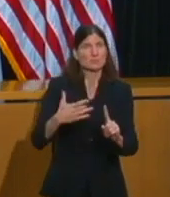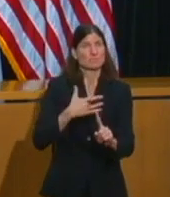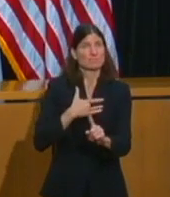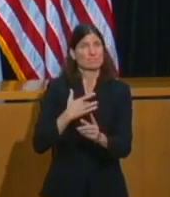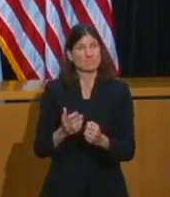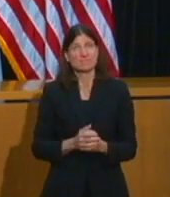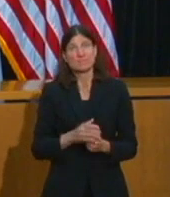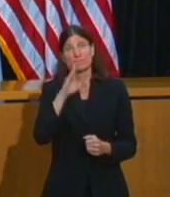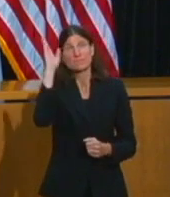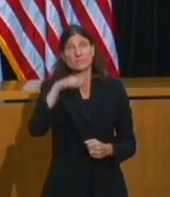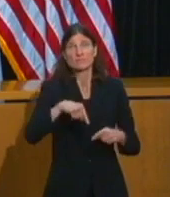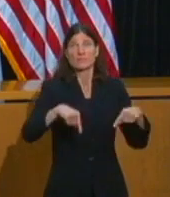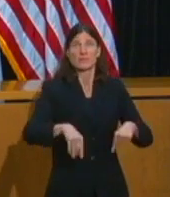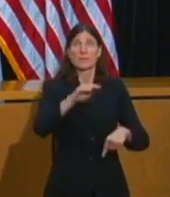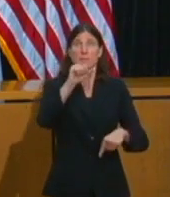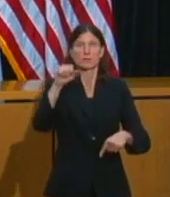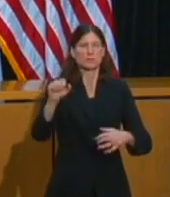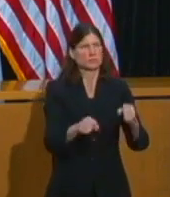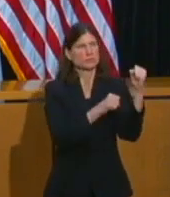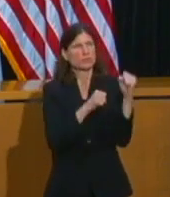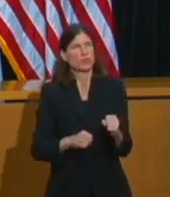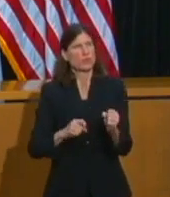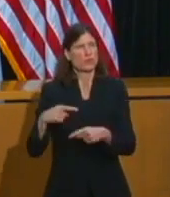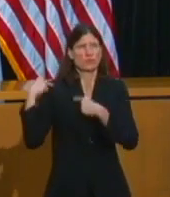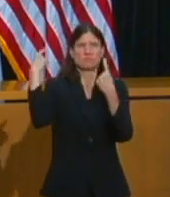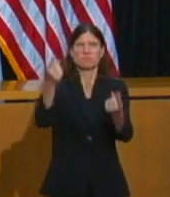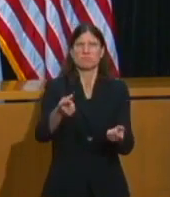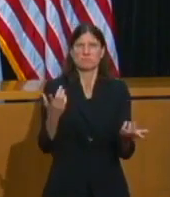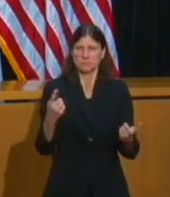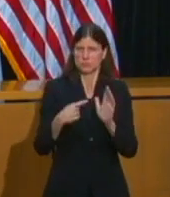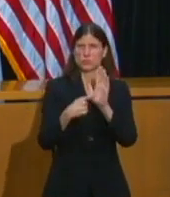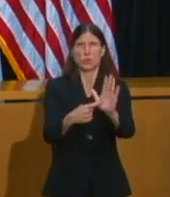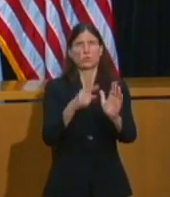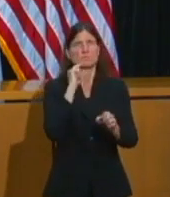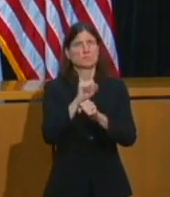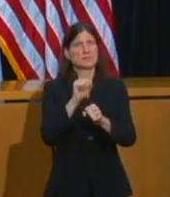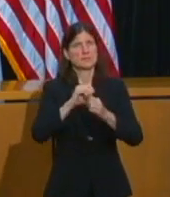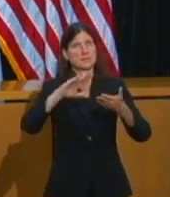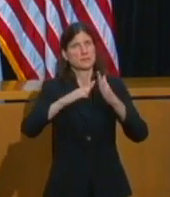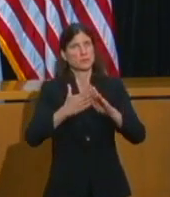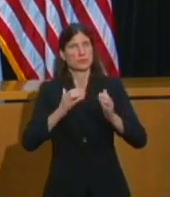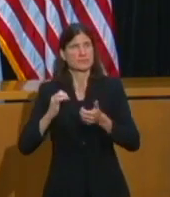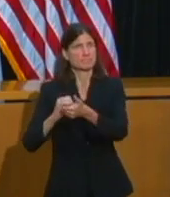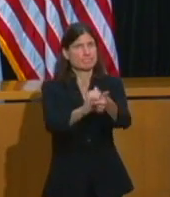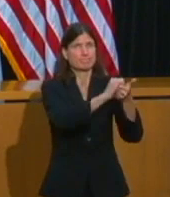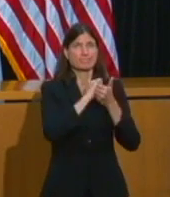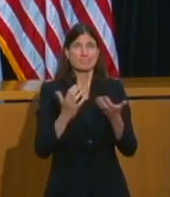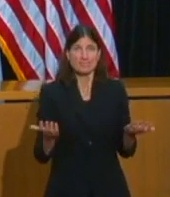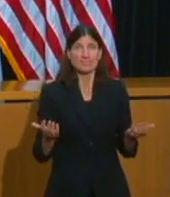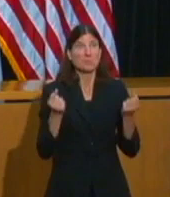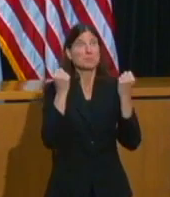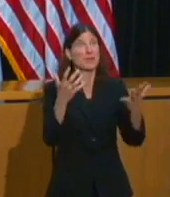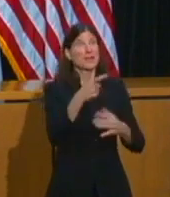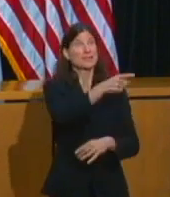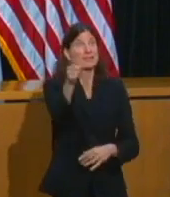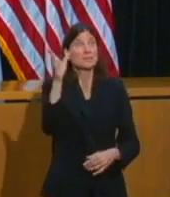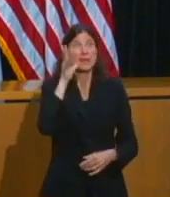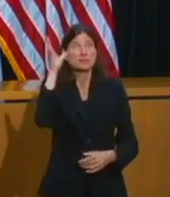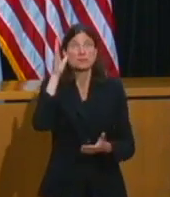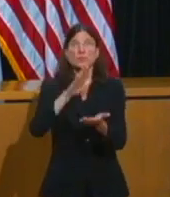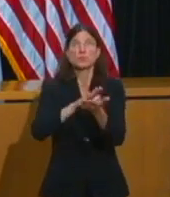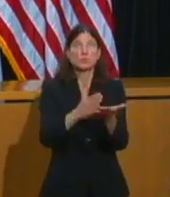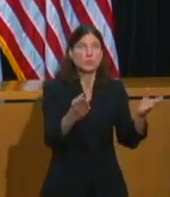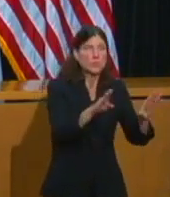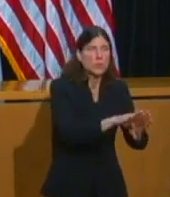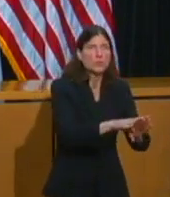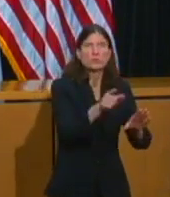it. Parents juggling work and educating their kids amid massive disruption. Frontline workers,